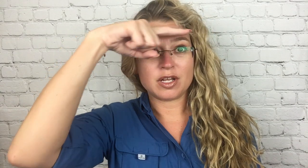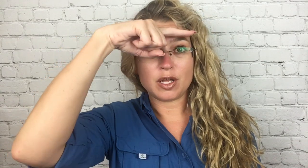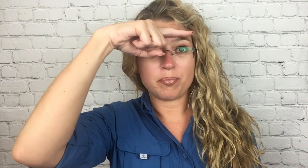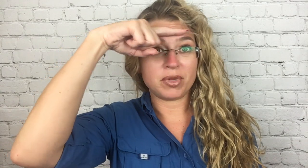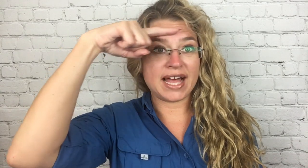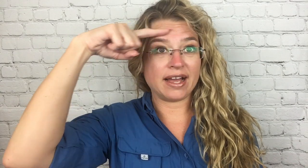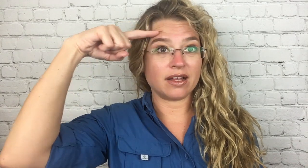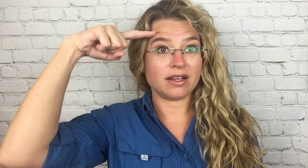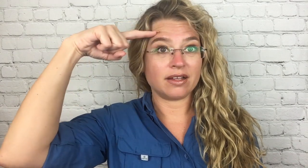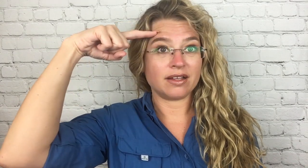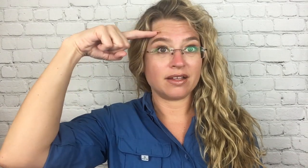black,